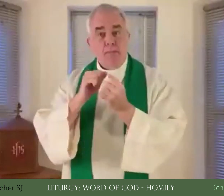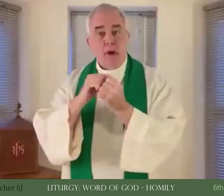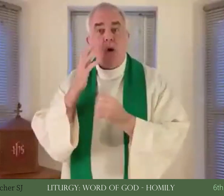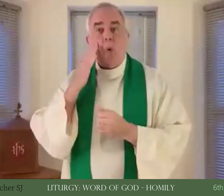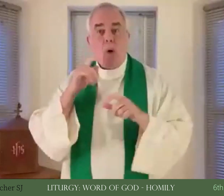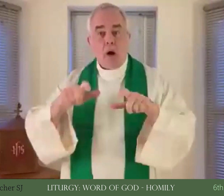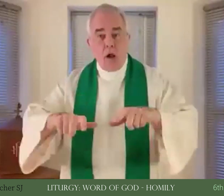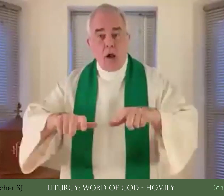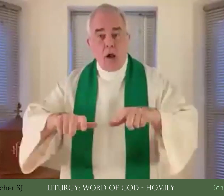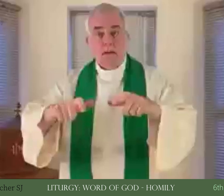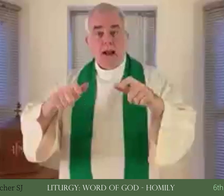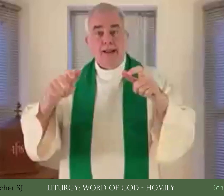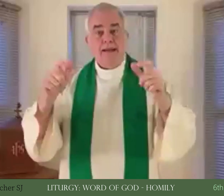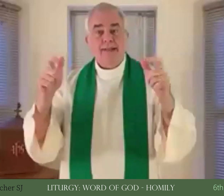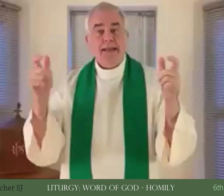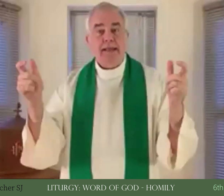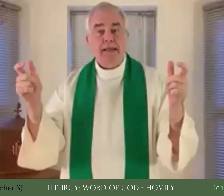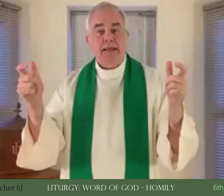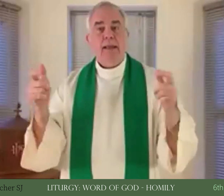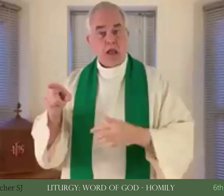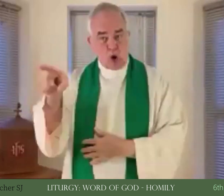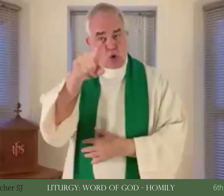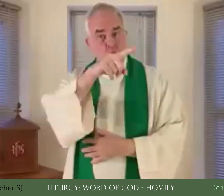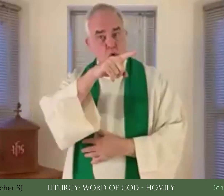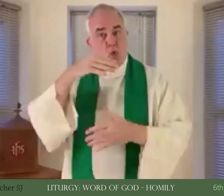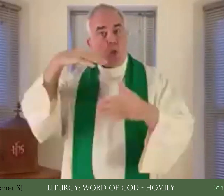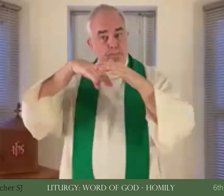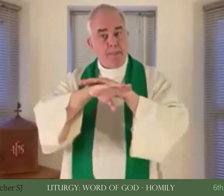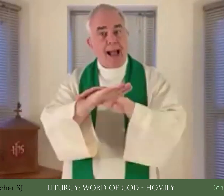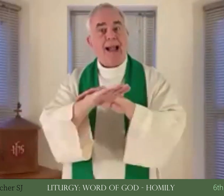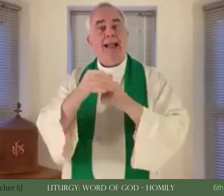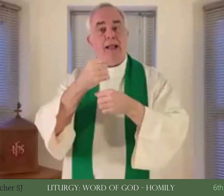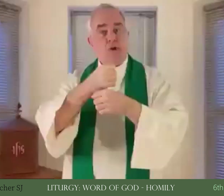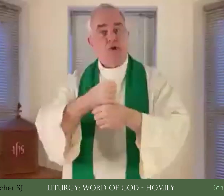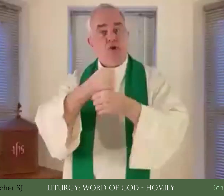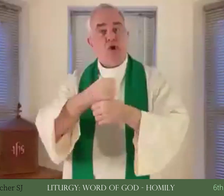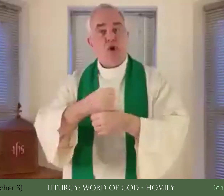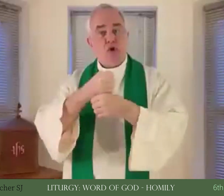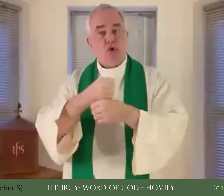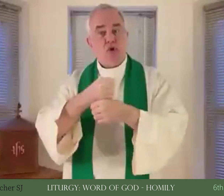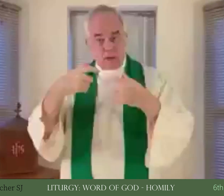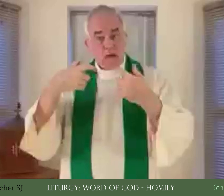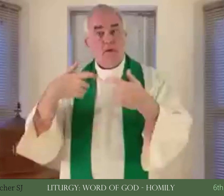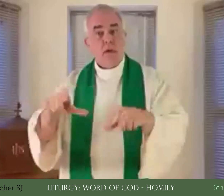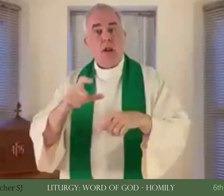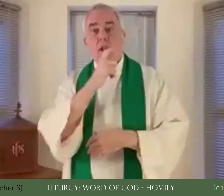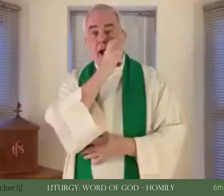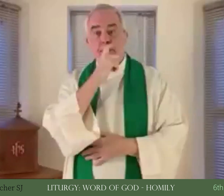remember when lockdown lifted and you were back into church. Girl,